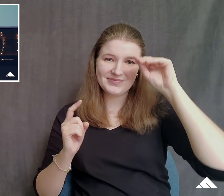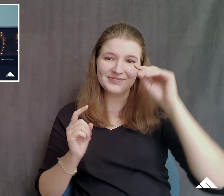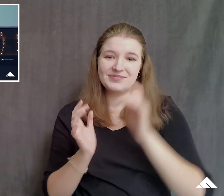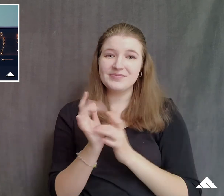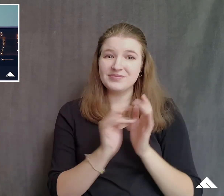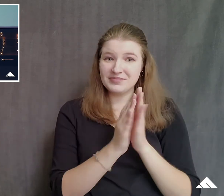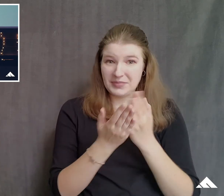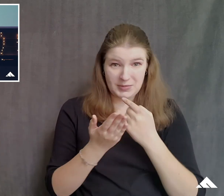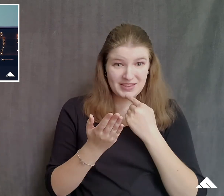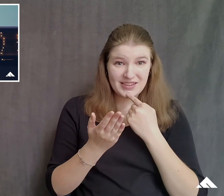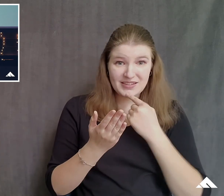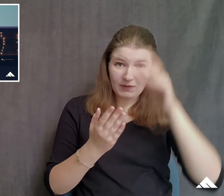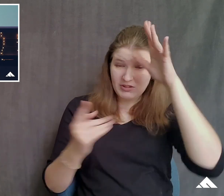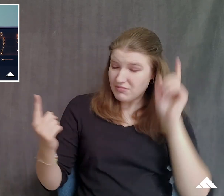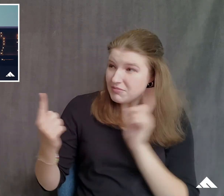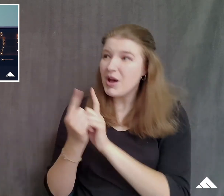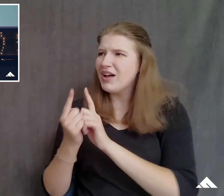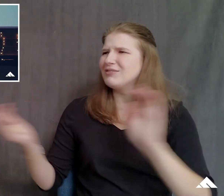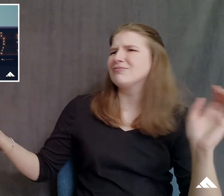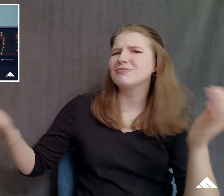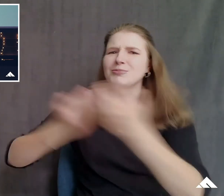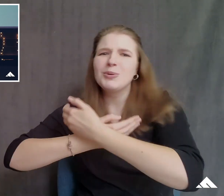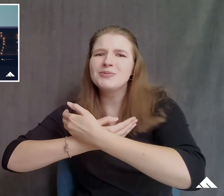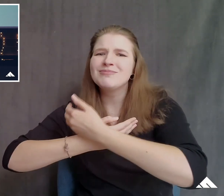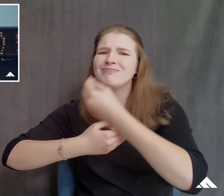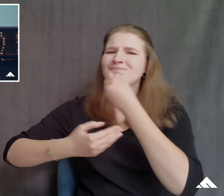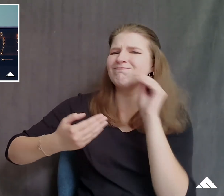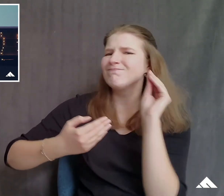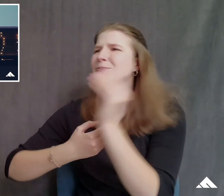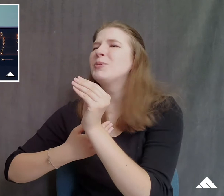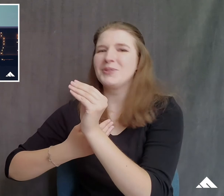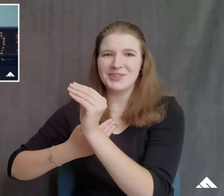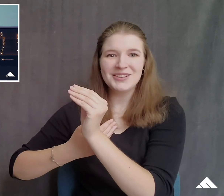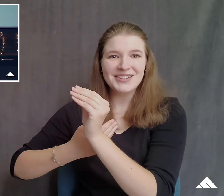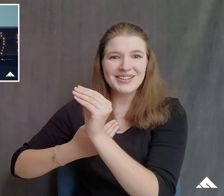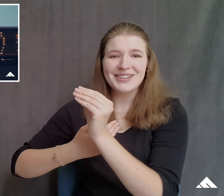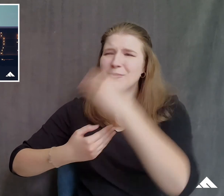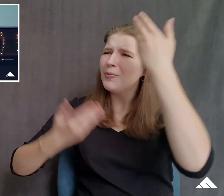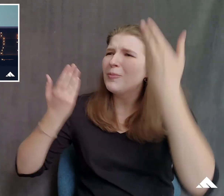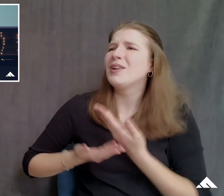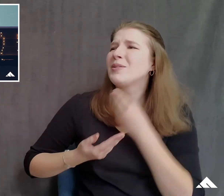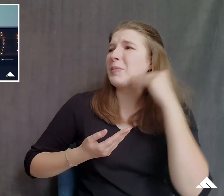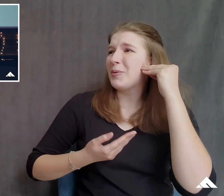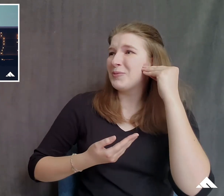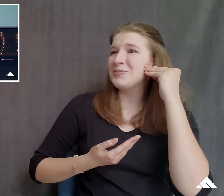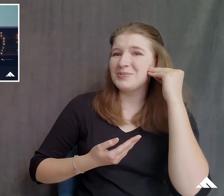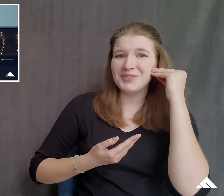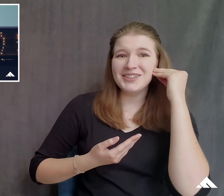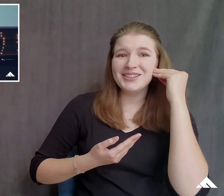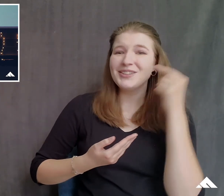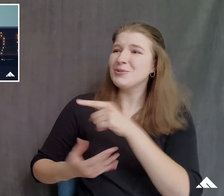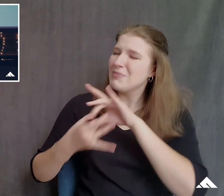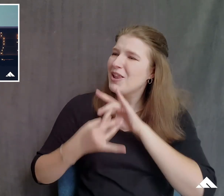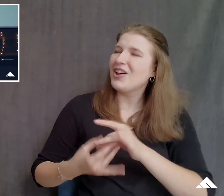Bible says when he found him, he hugged him. He kissed him. He said, "Welcome home. You